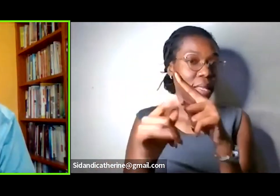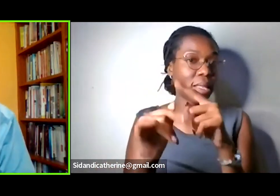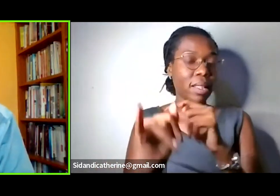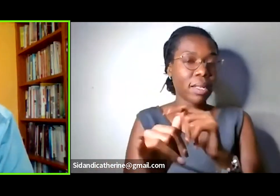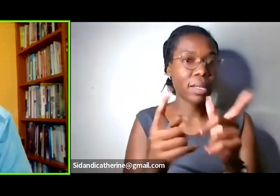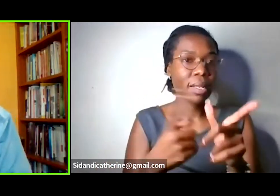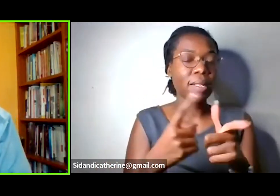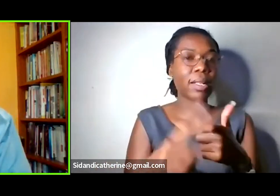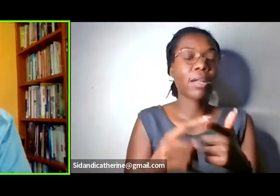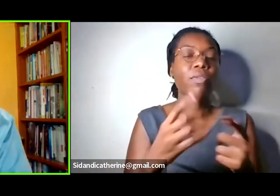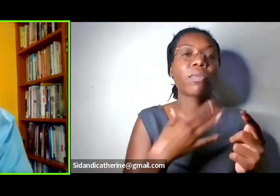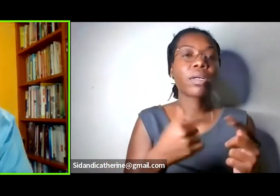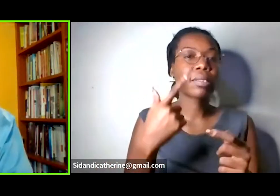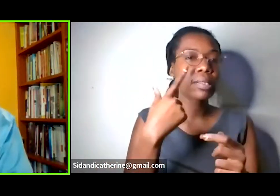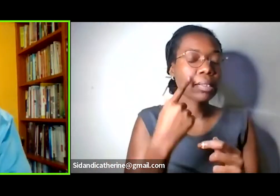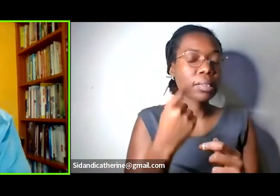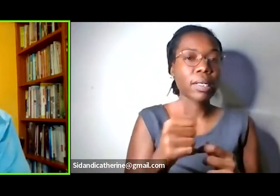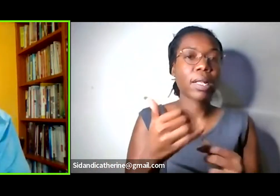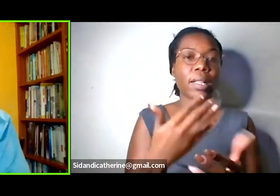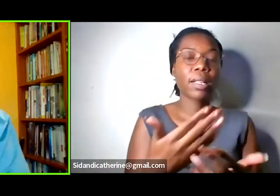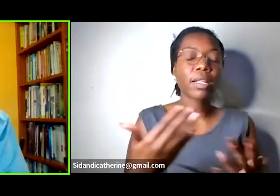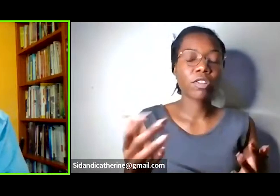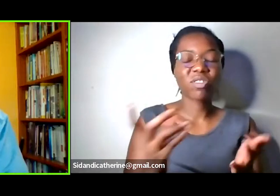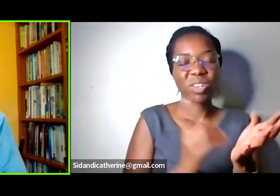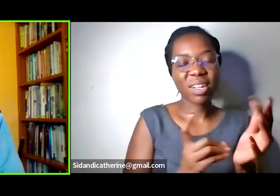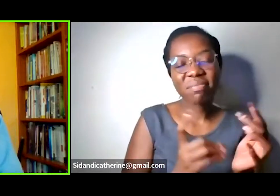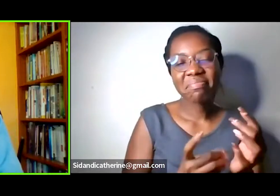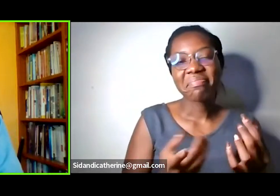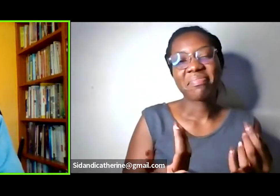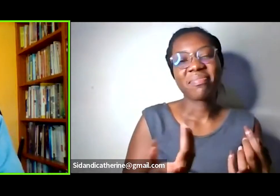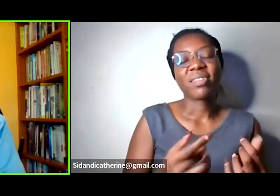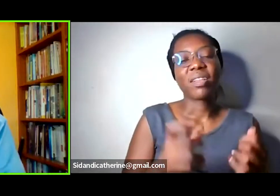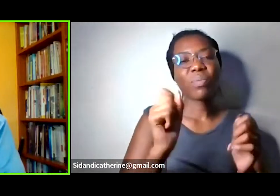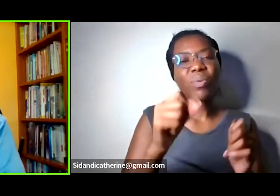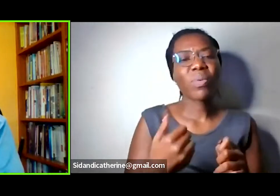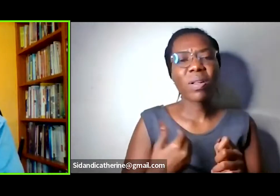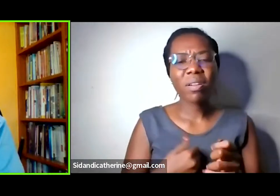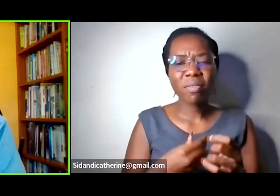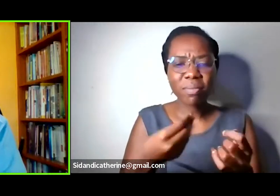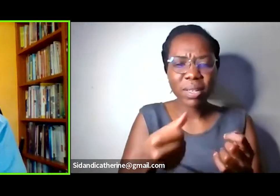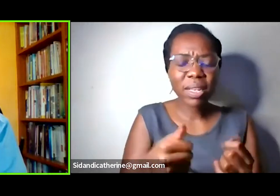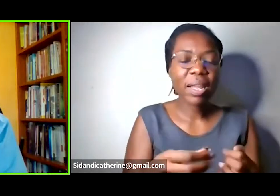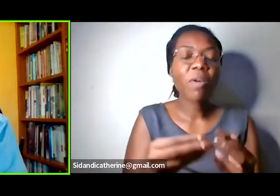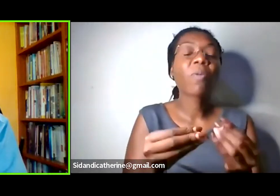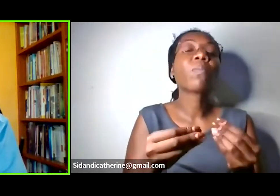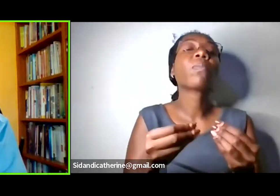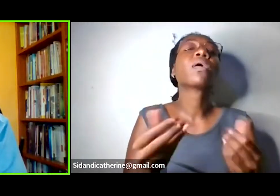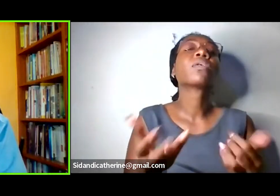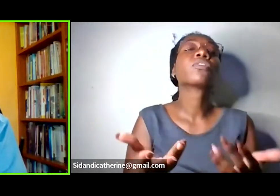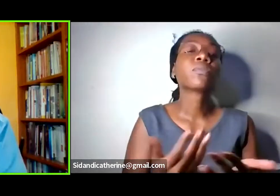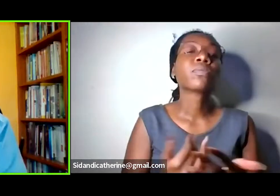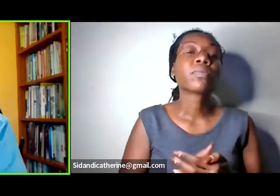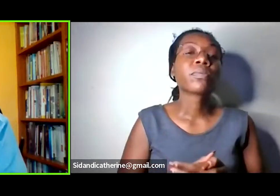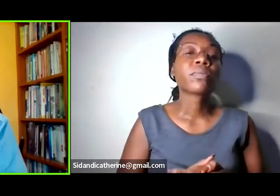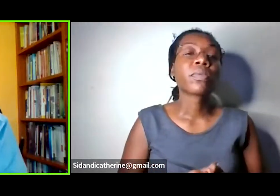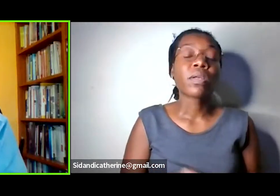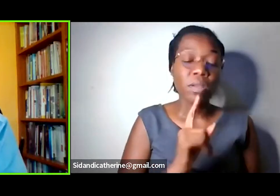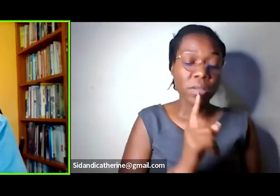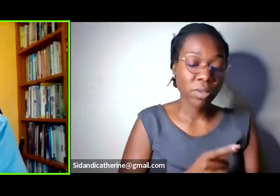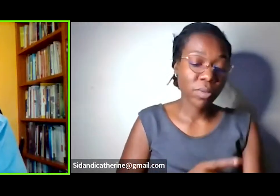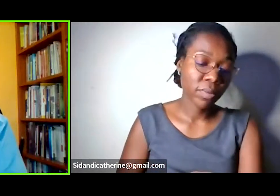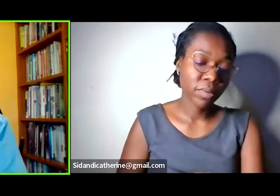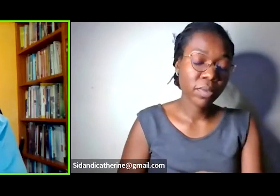able to do a number of tests and give you feedback. But also the person is able to do a diagnosis and